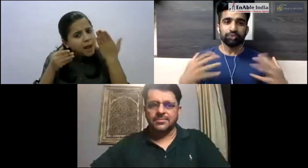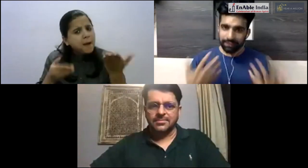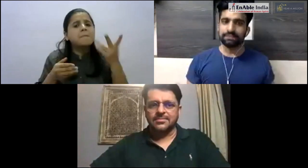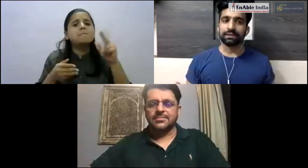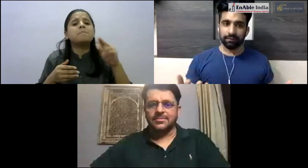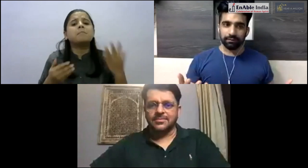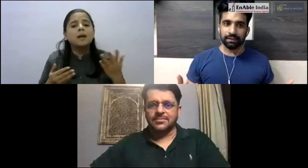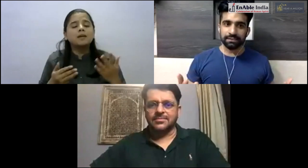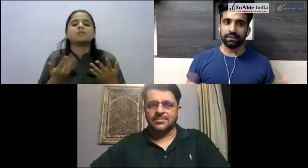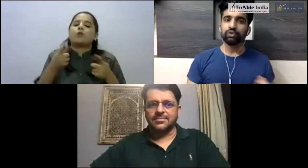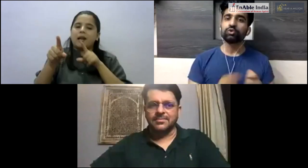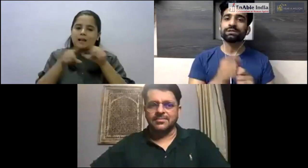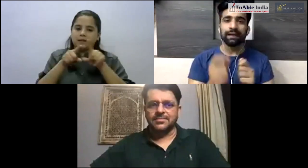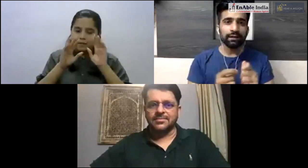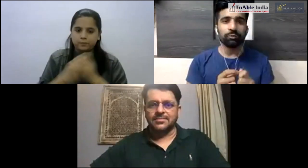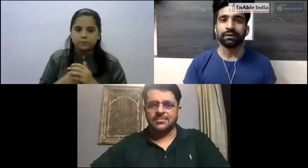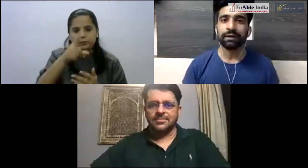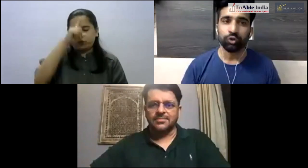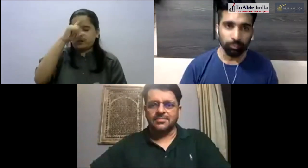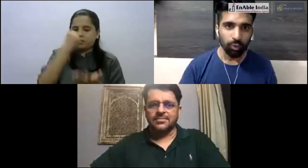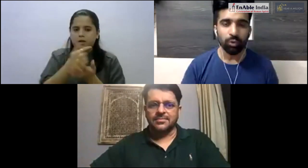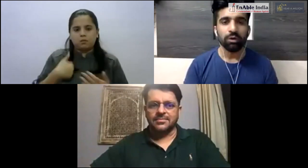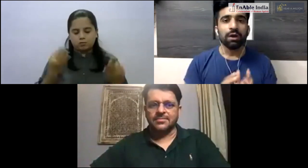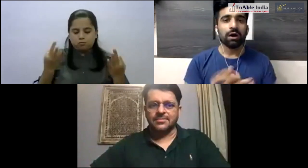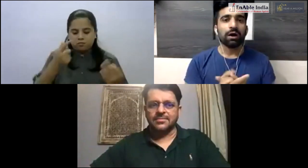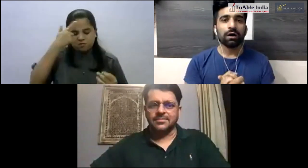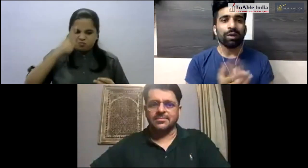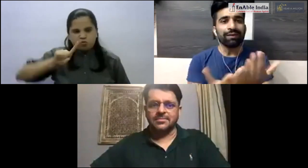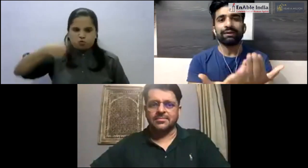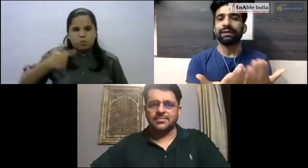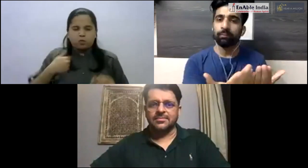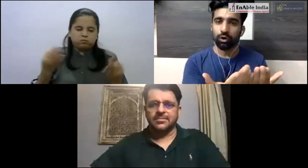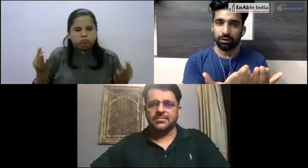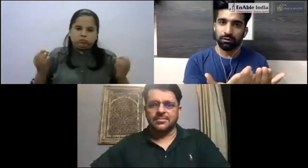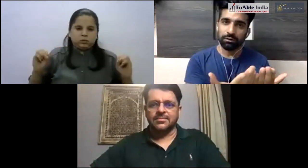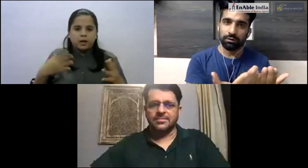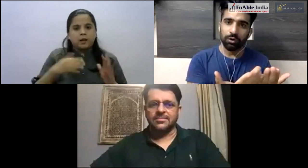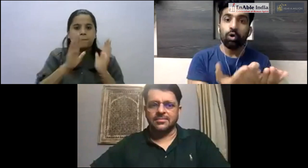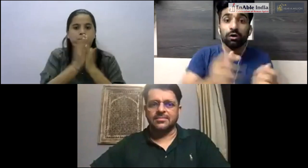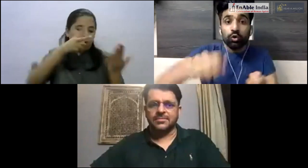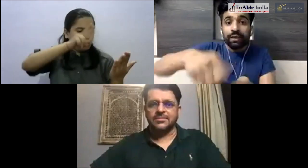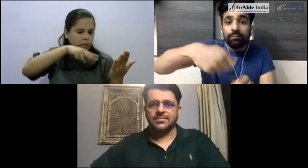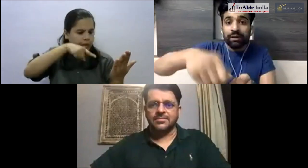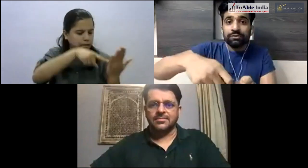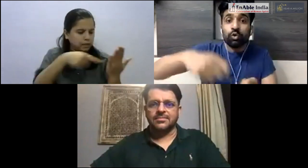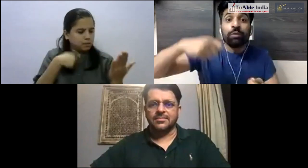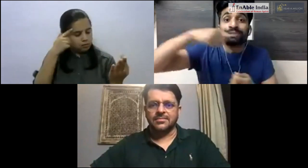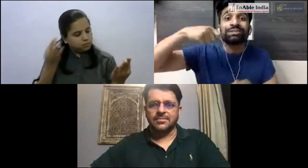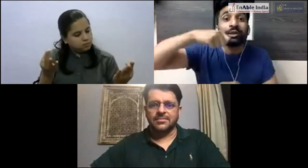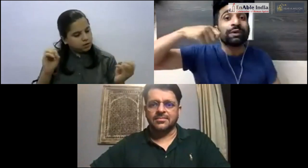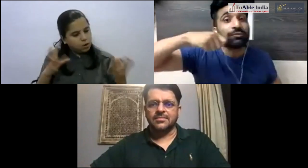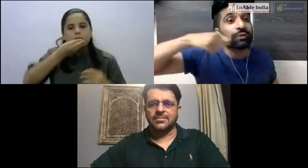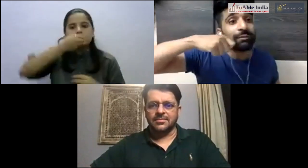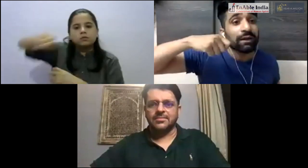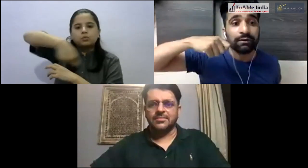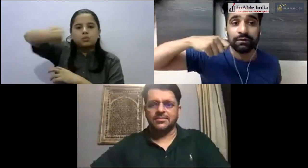So let's say you decided to meditate tomorrow while reading a book, or cooking a breakfast, or brushing your